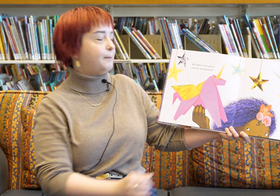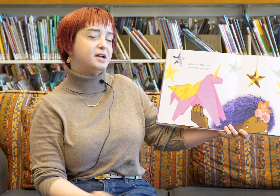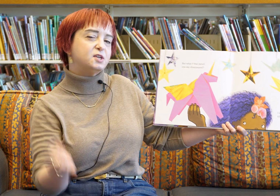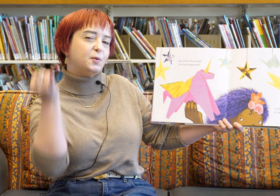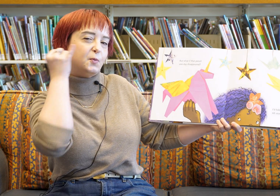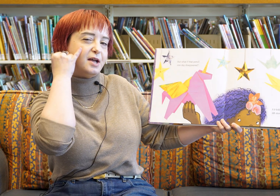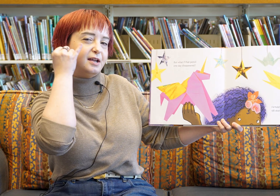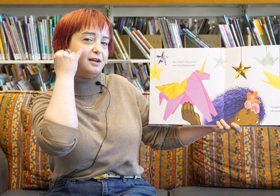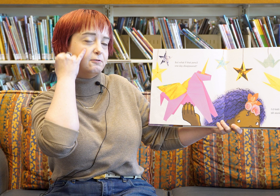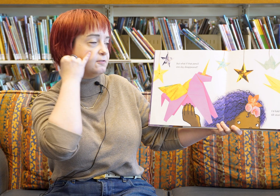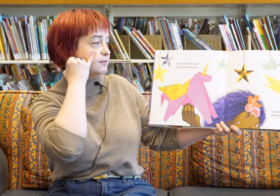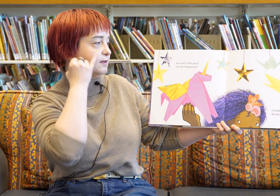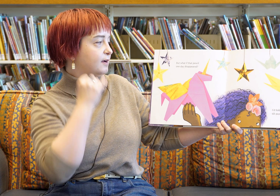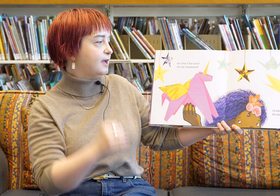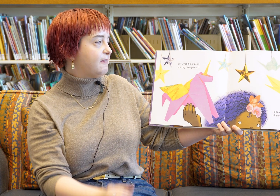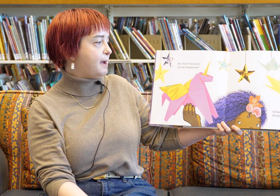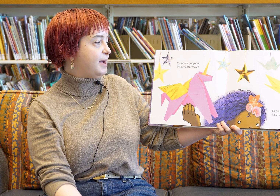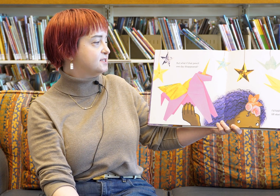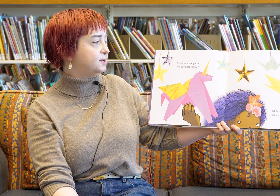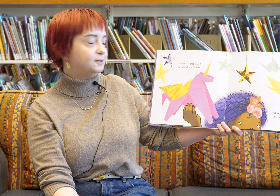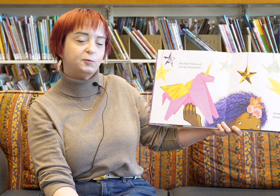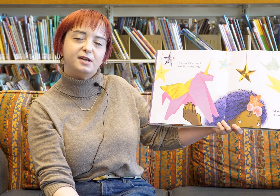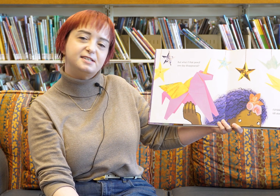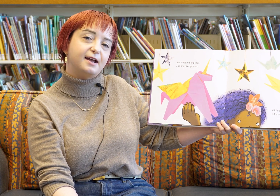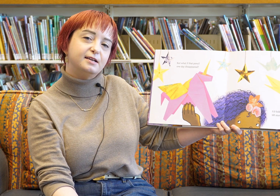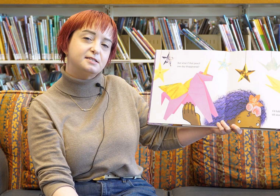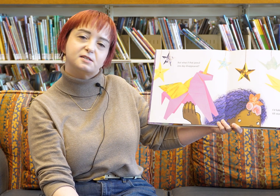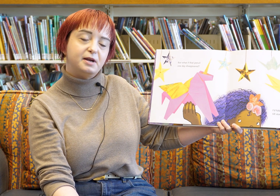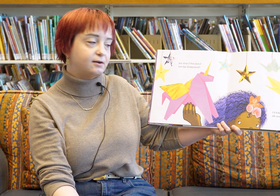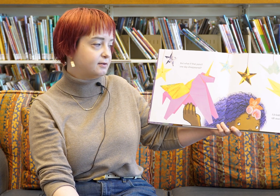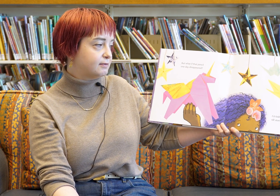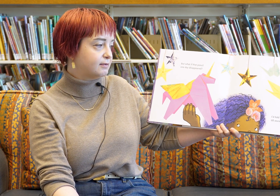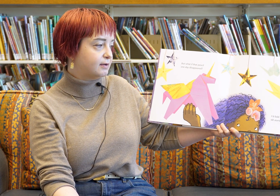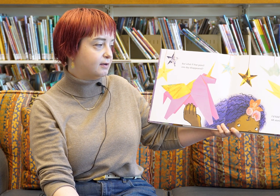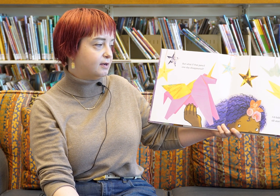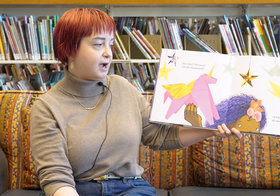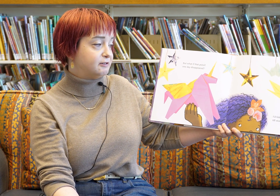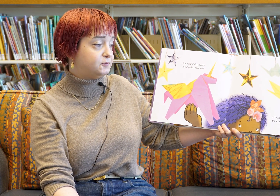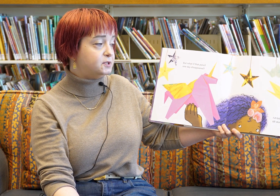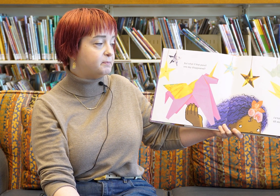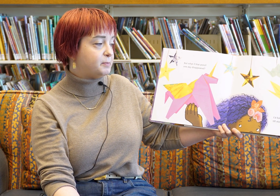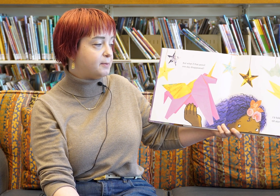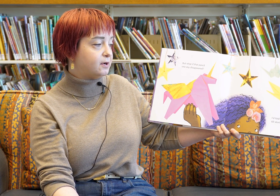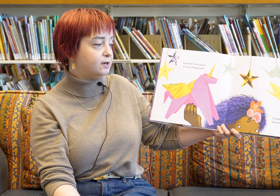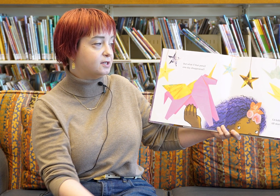But what if that pencil one day disappeared? I'd fold up the paper